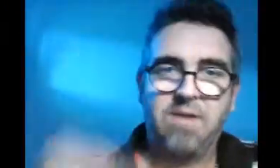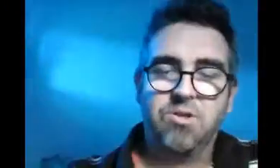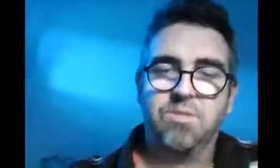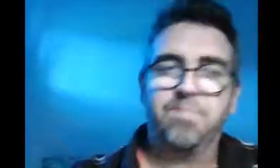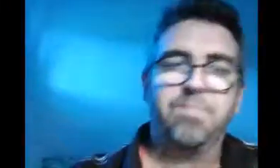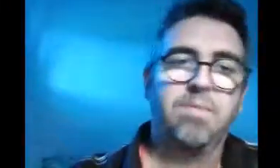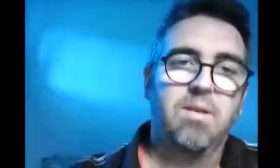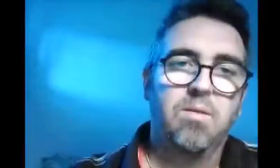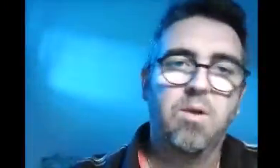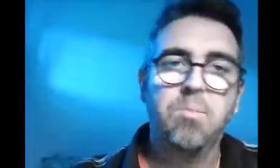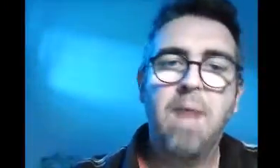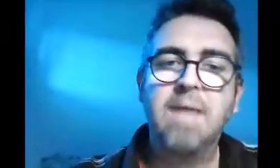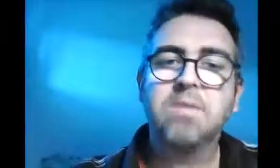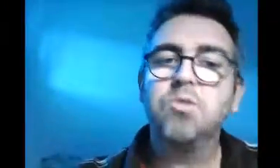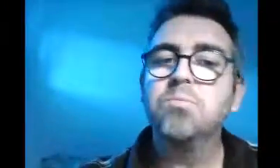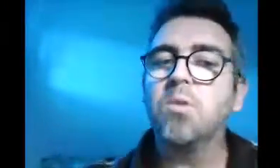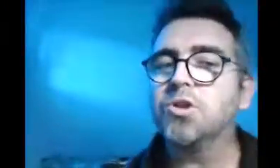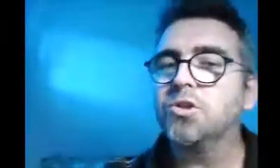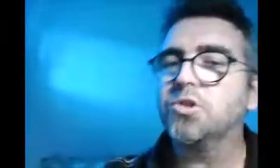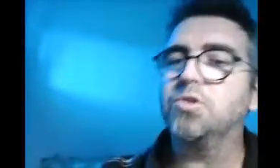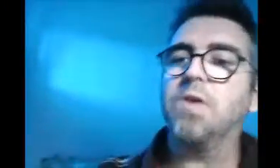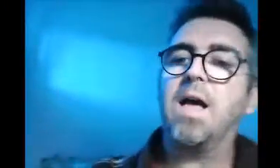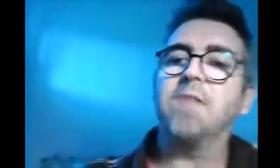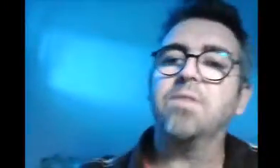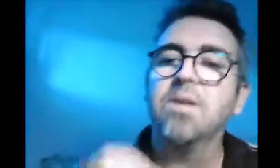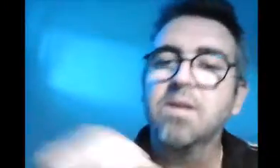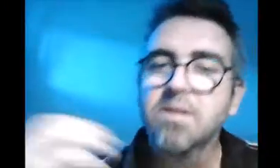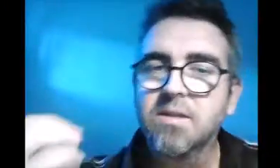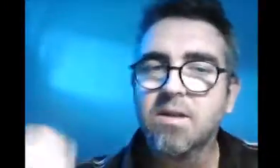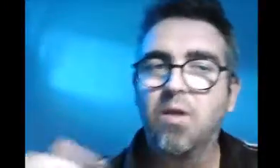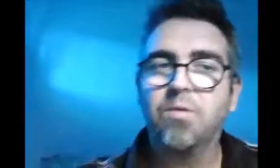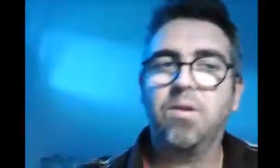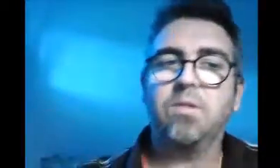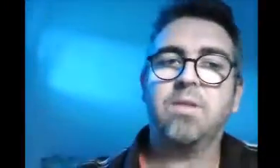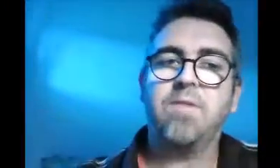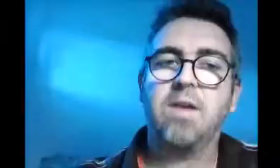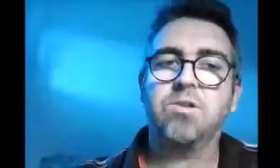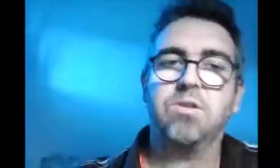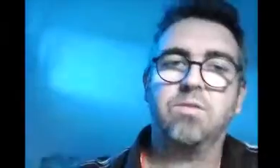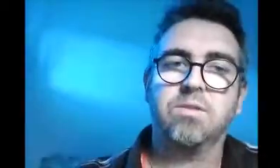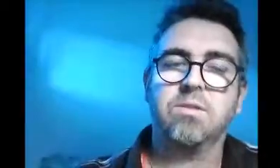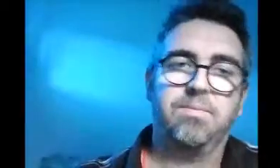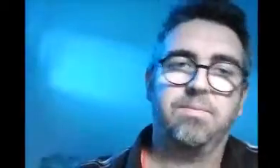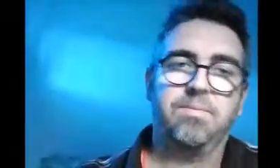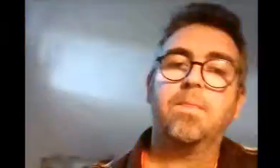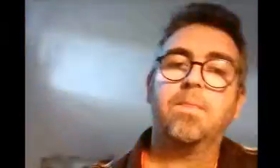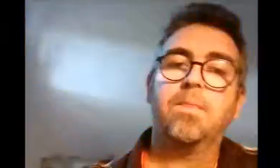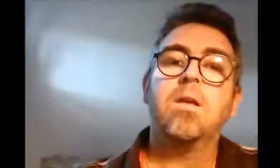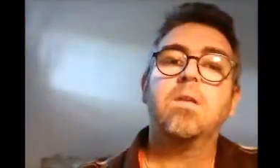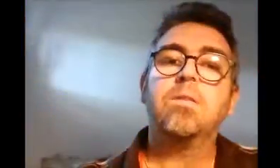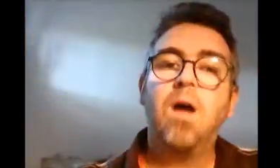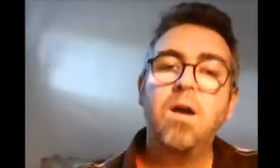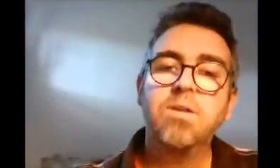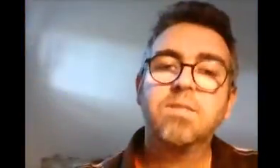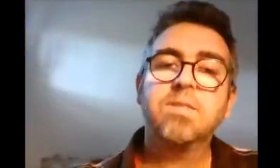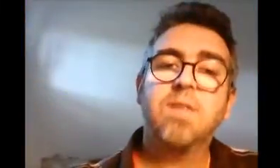direction. We combine the two motions to have the overall direction of a star. The hardest